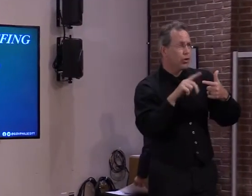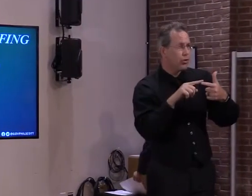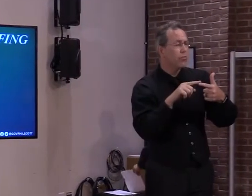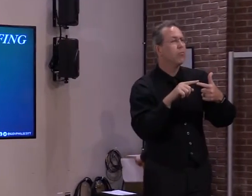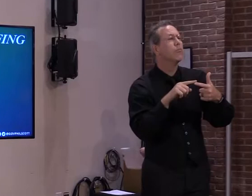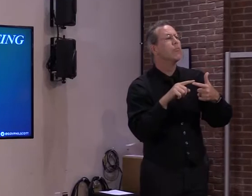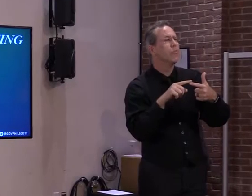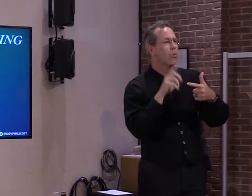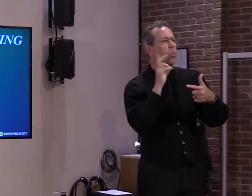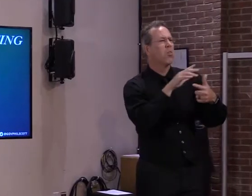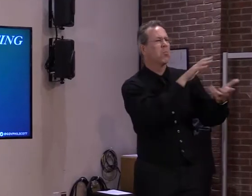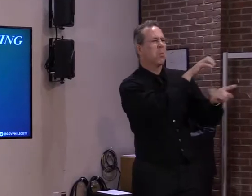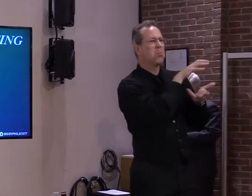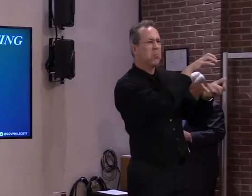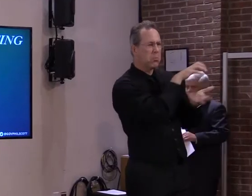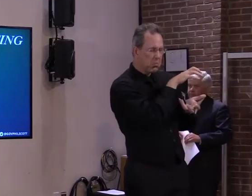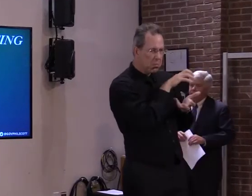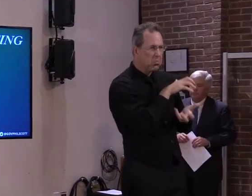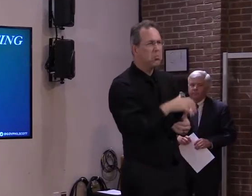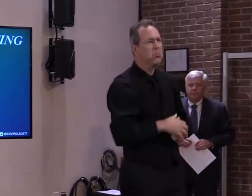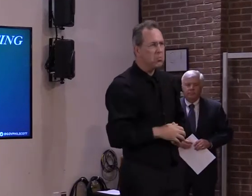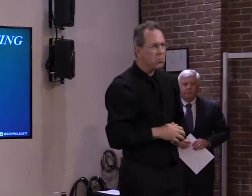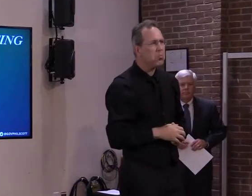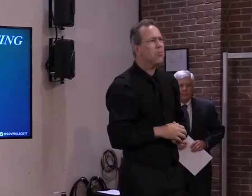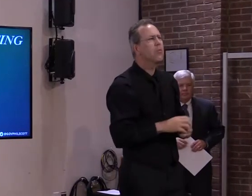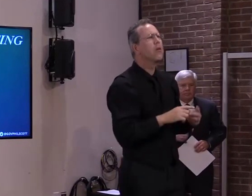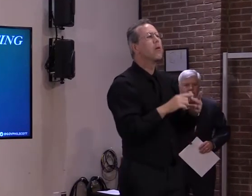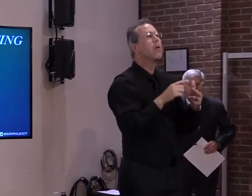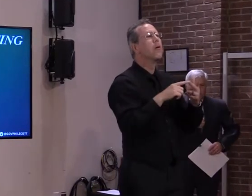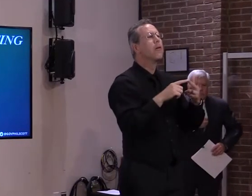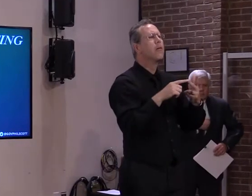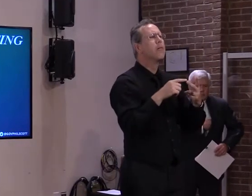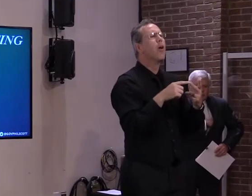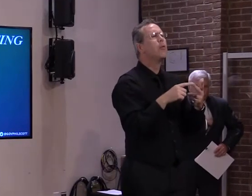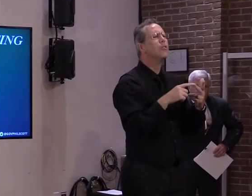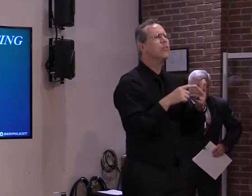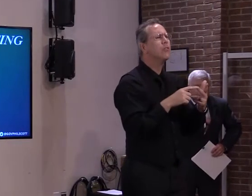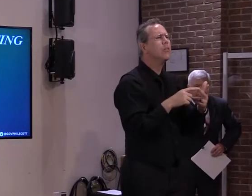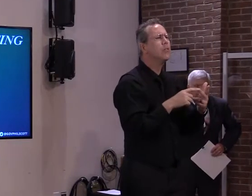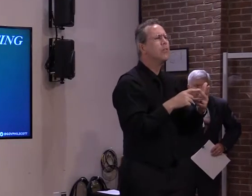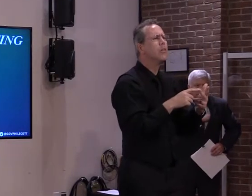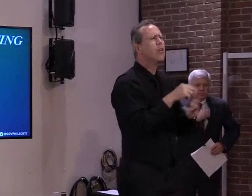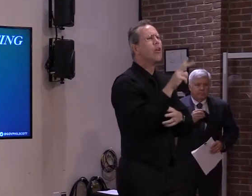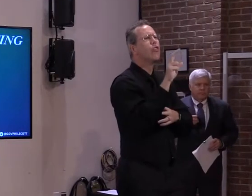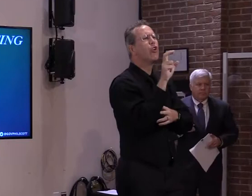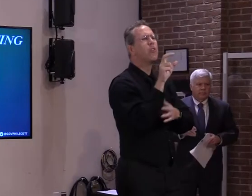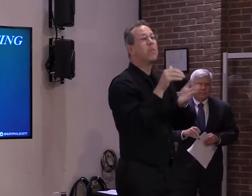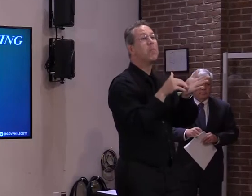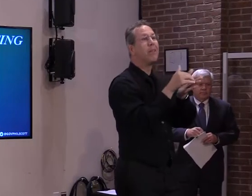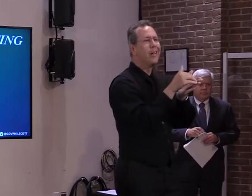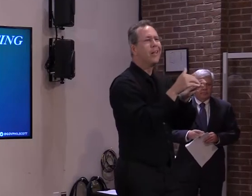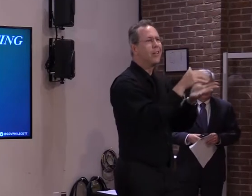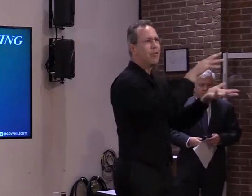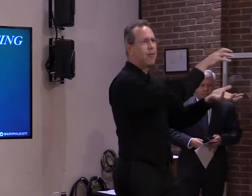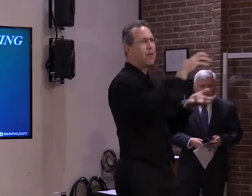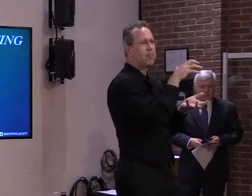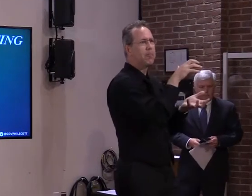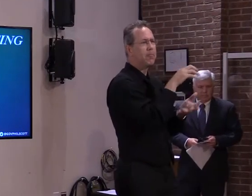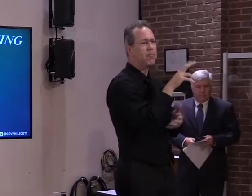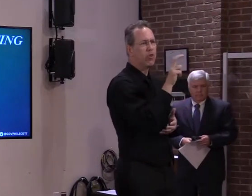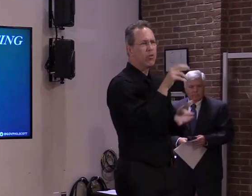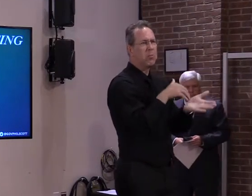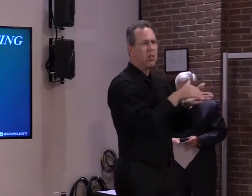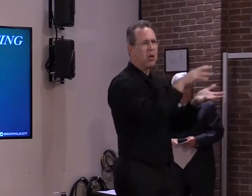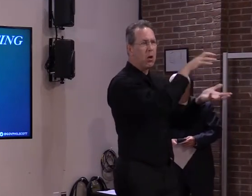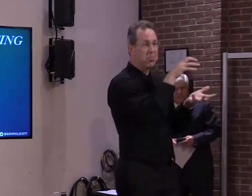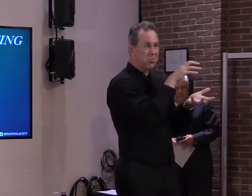having produced 300 million doses, and they won't be renewed at that point. But we still have plenty